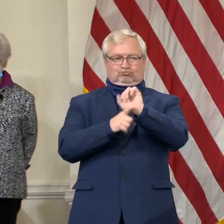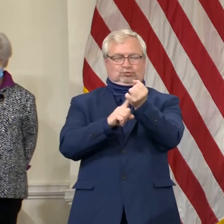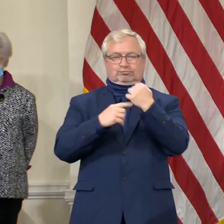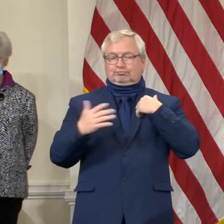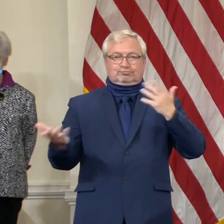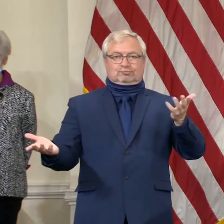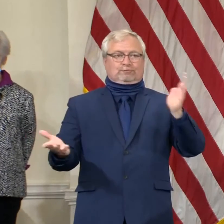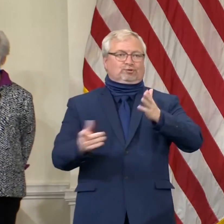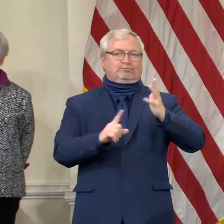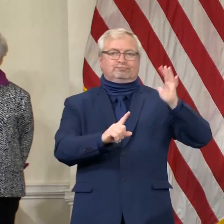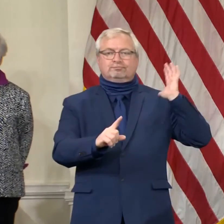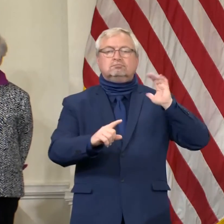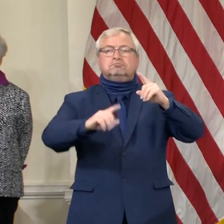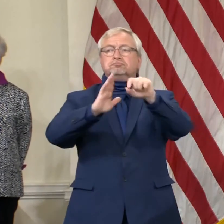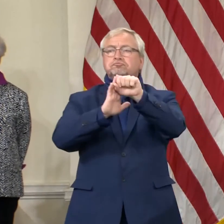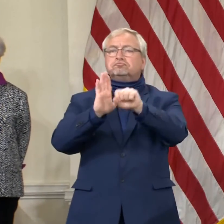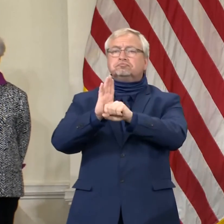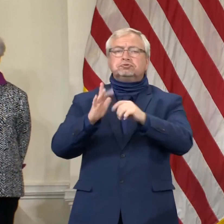business of